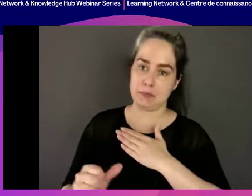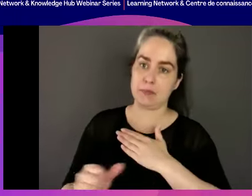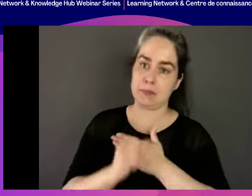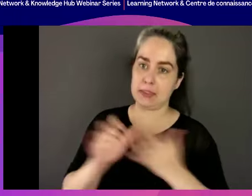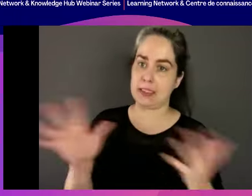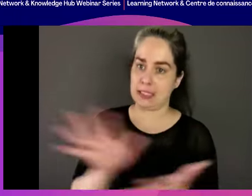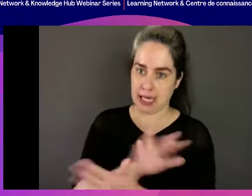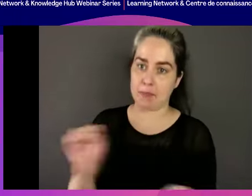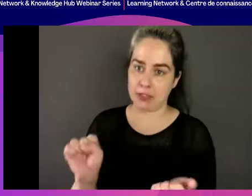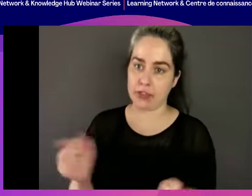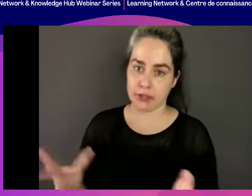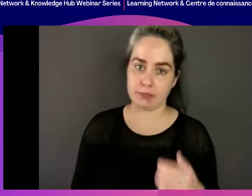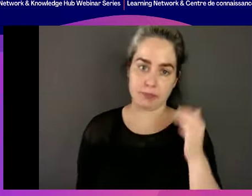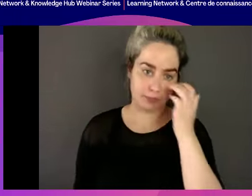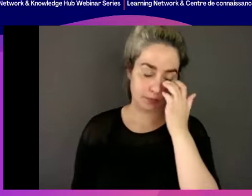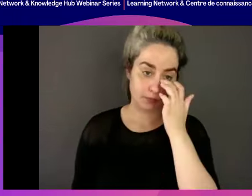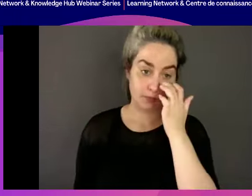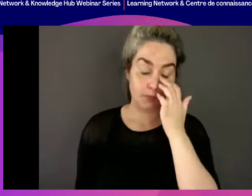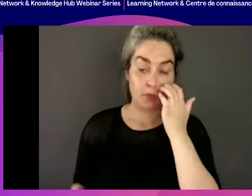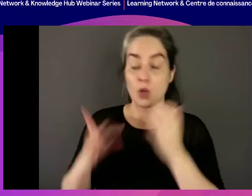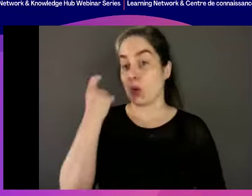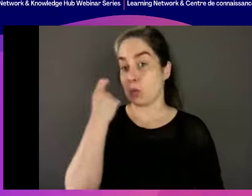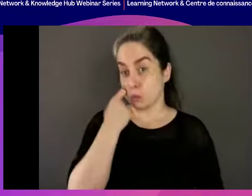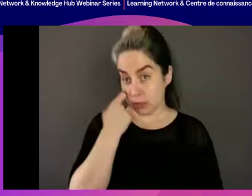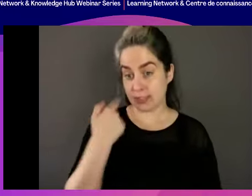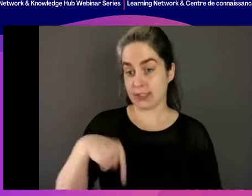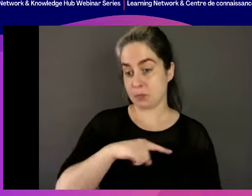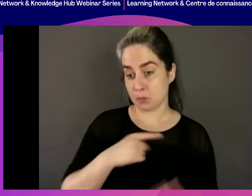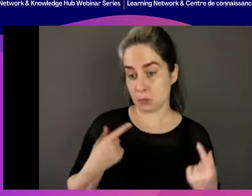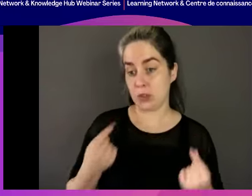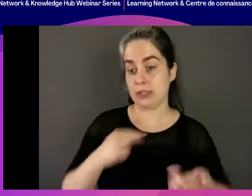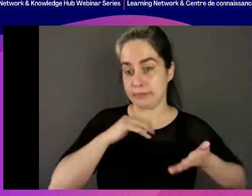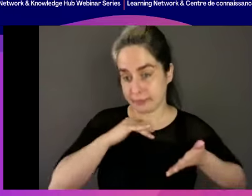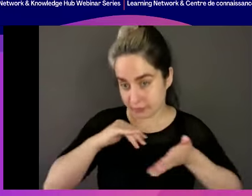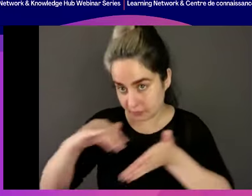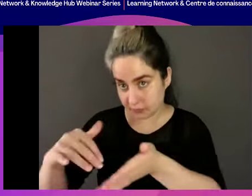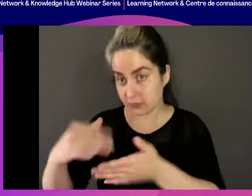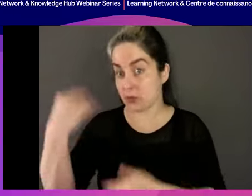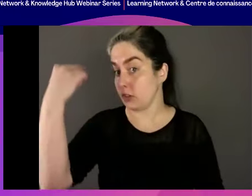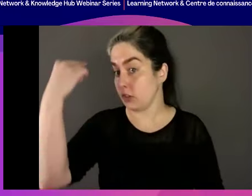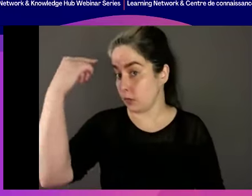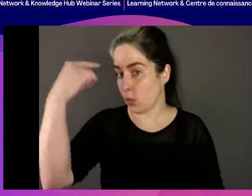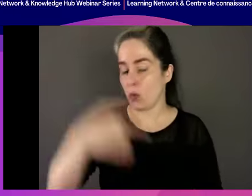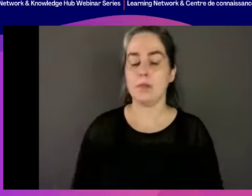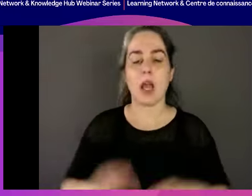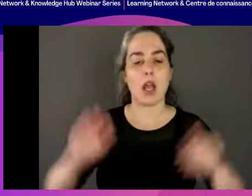And so we recently just did a study to kind of not only look at